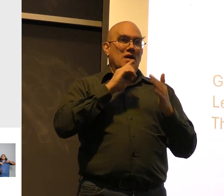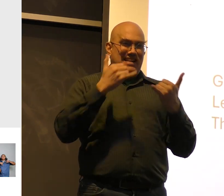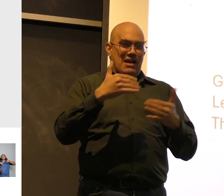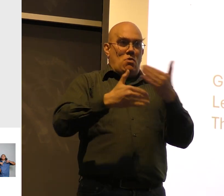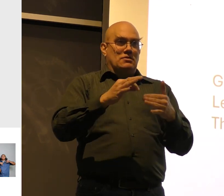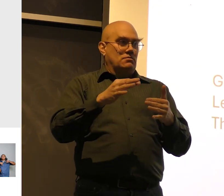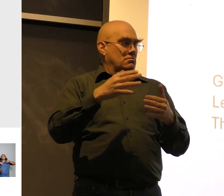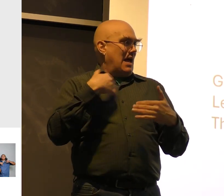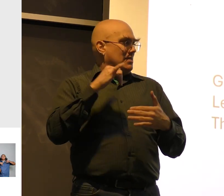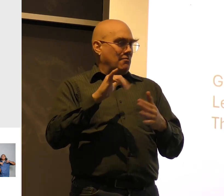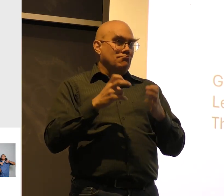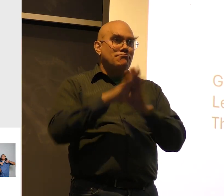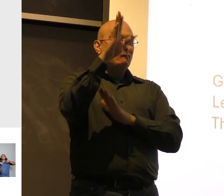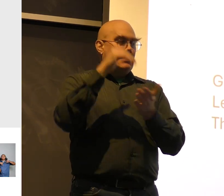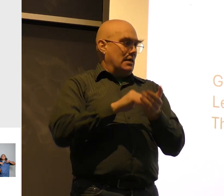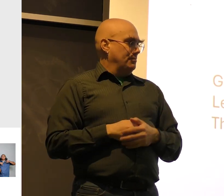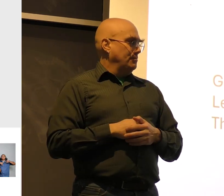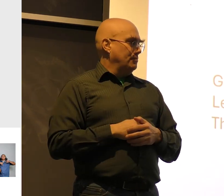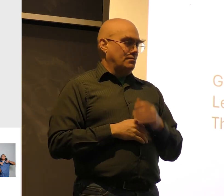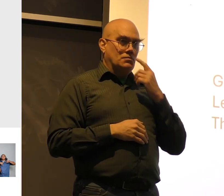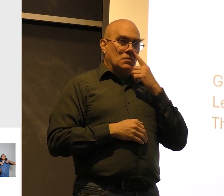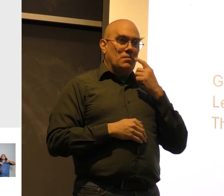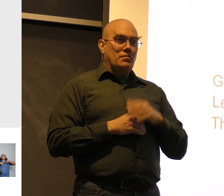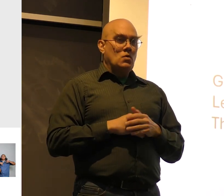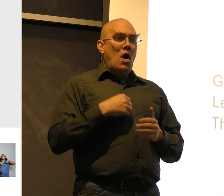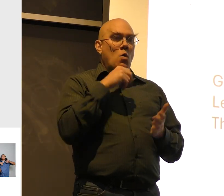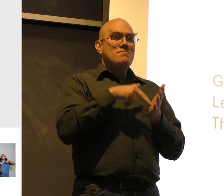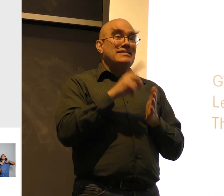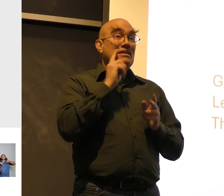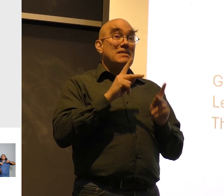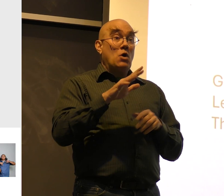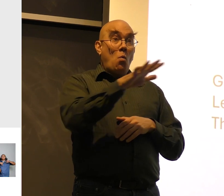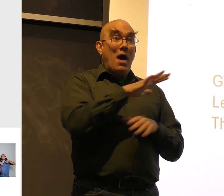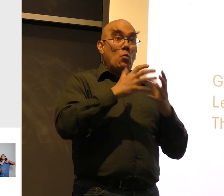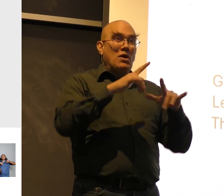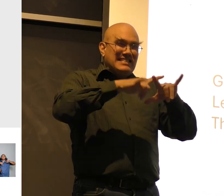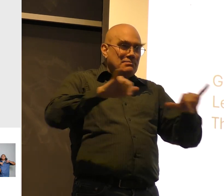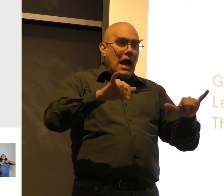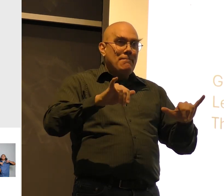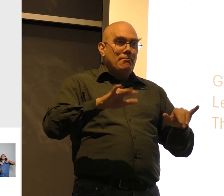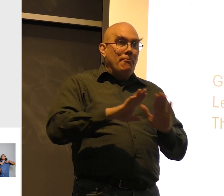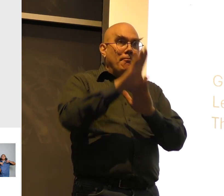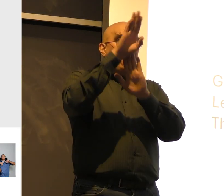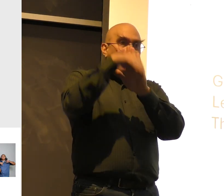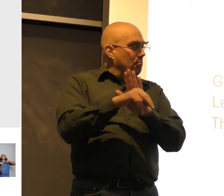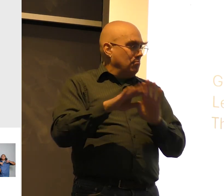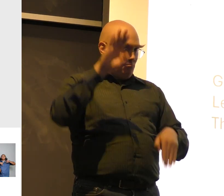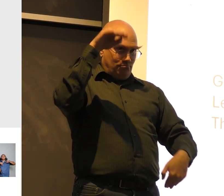Other communities are now in the process of achieving. So I don't mean deaf people all around the world at the same time